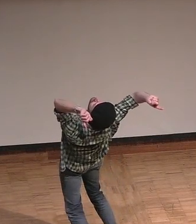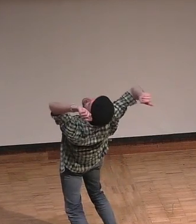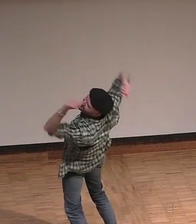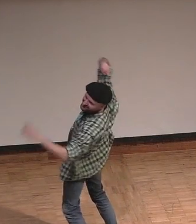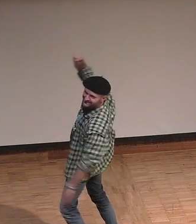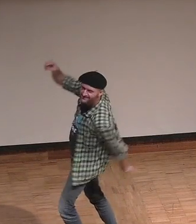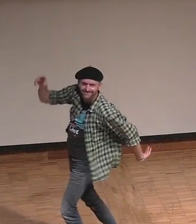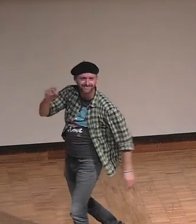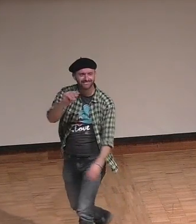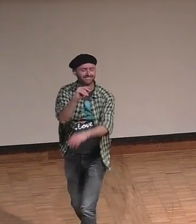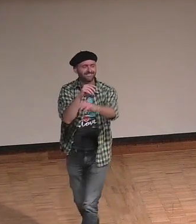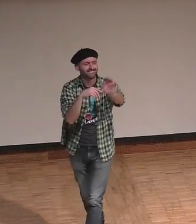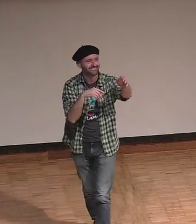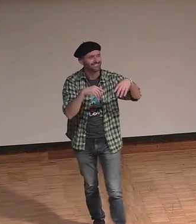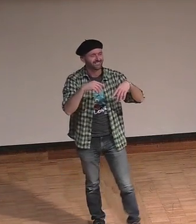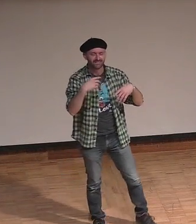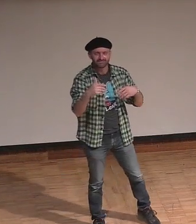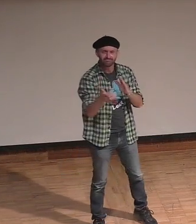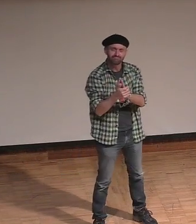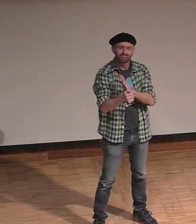down cow. That's not going to make any sense.